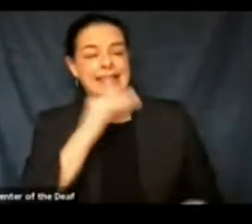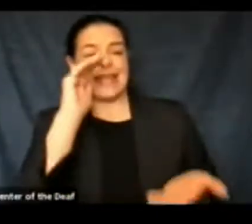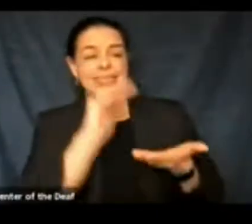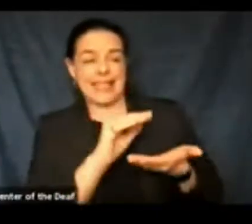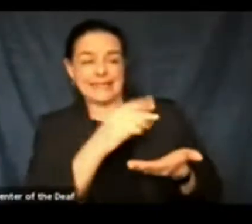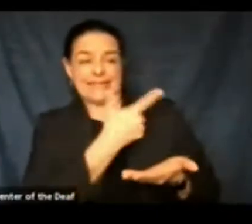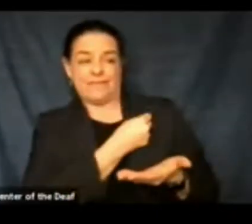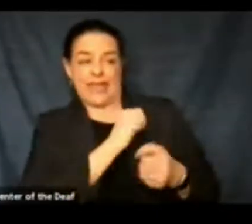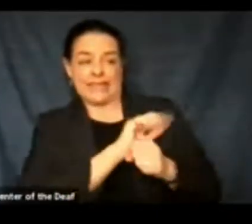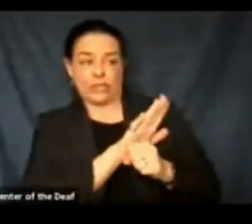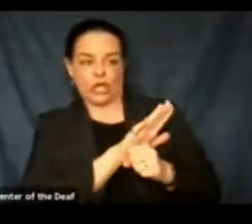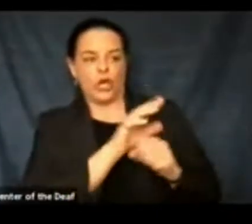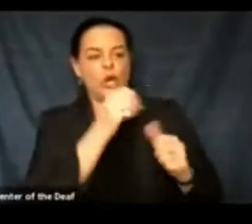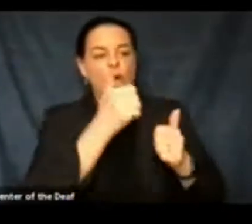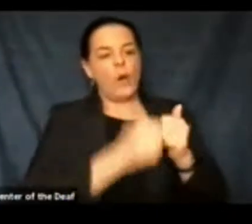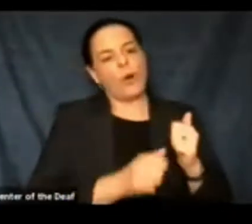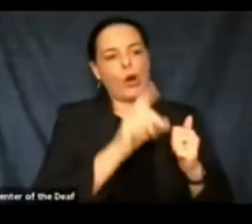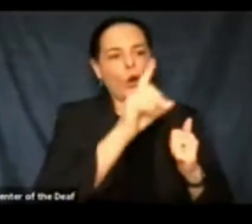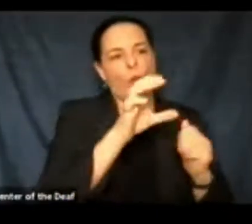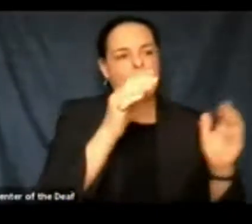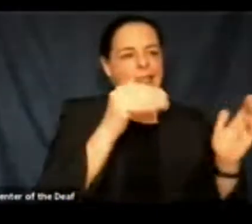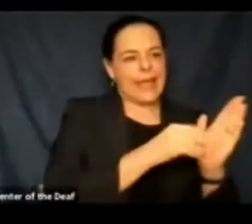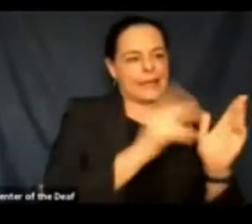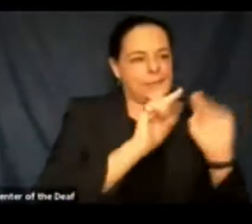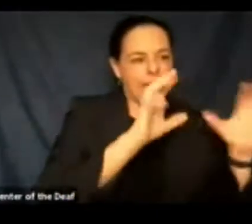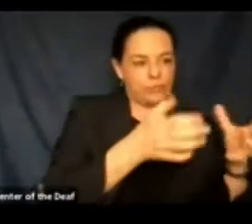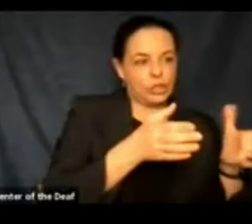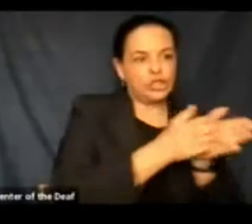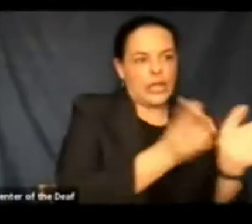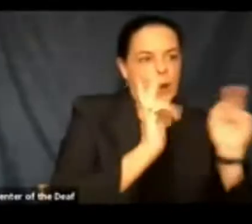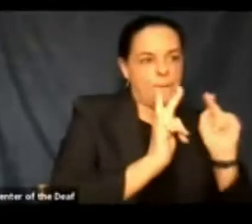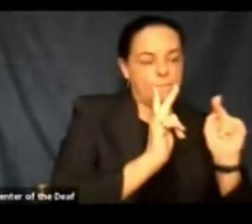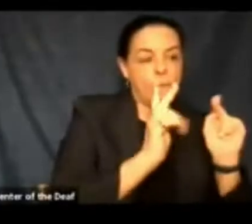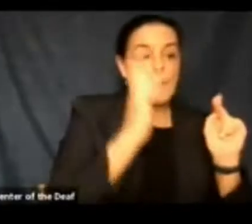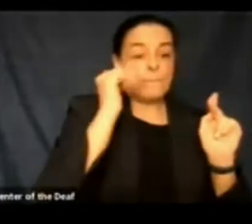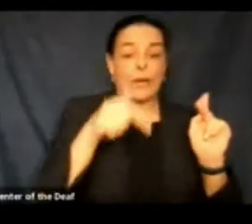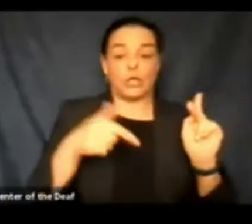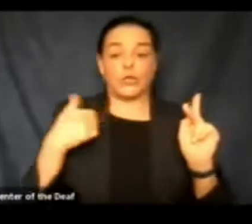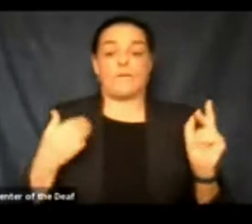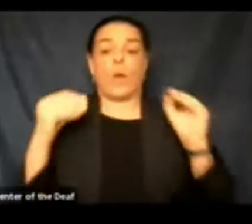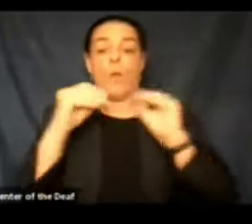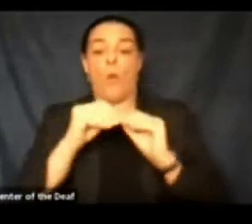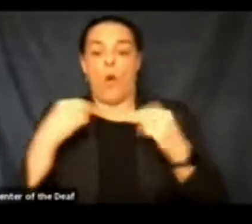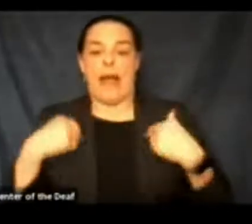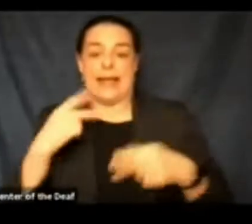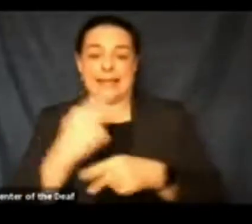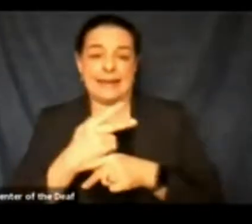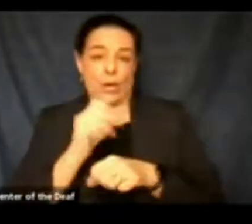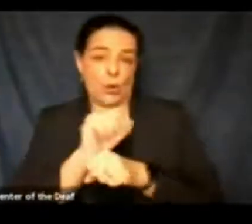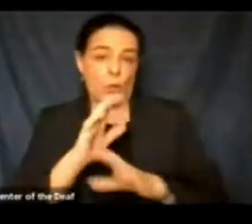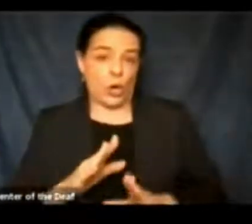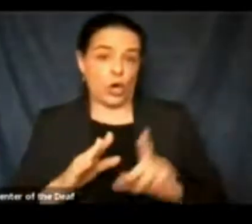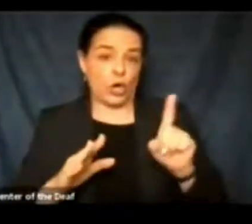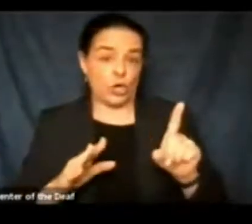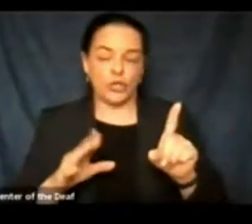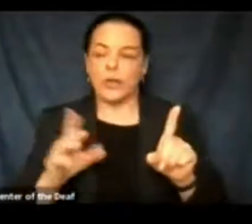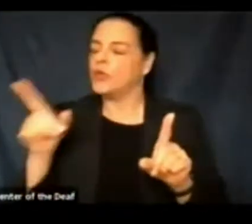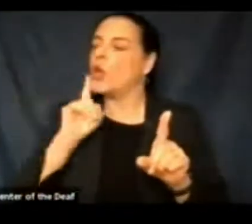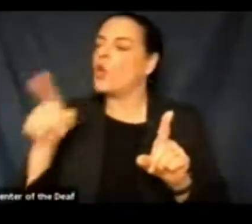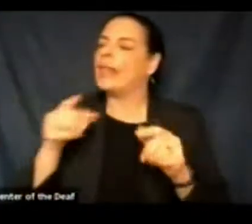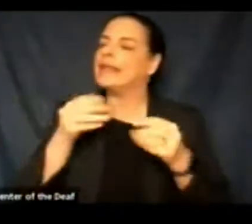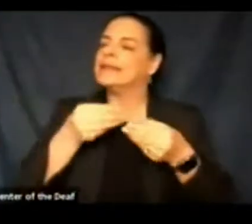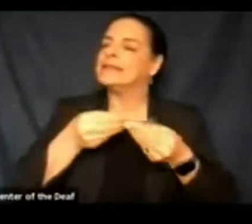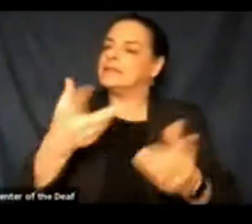doses per capita available to the general public than other counties because of the high number of healthcare workers? It's actually distributed by